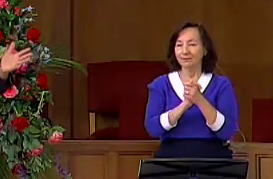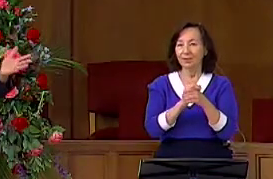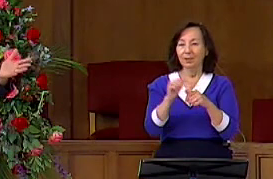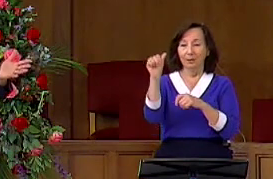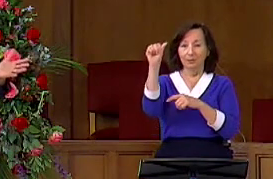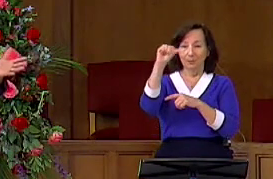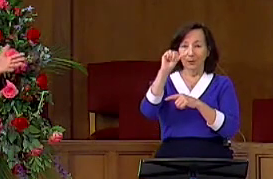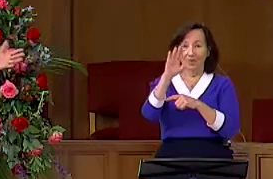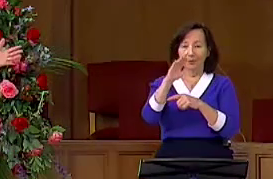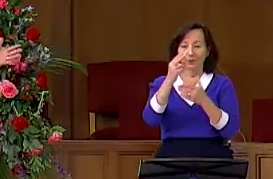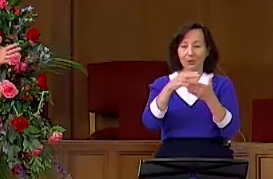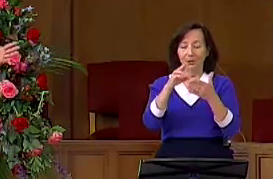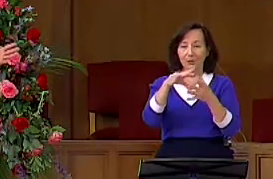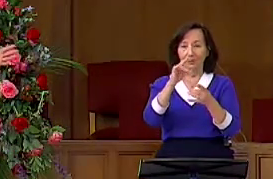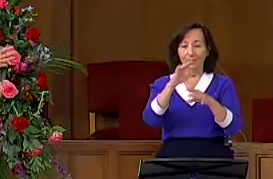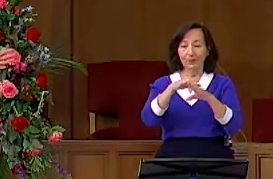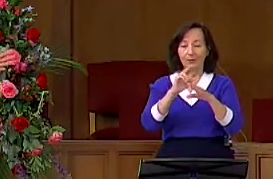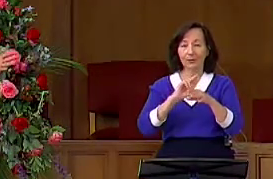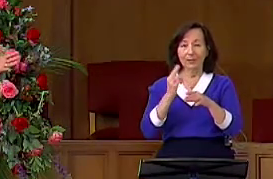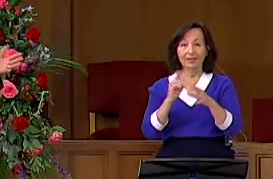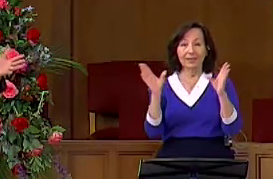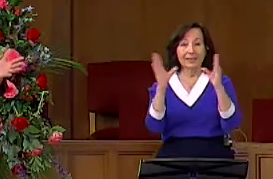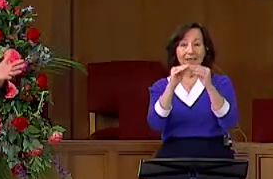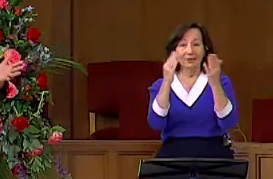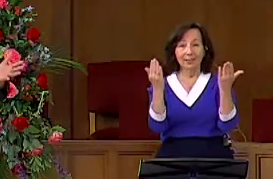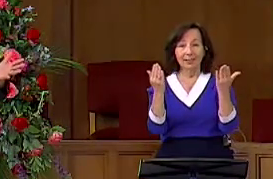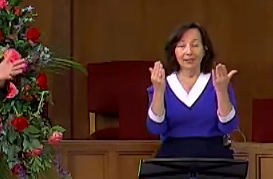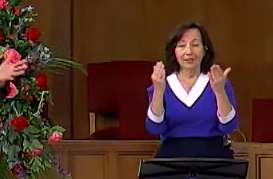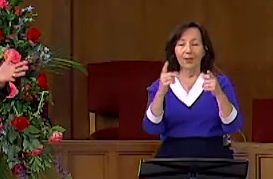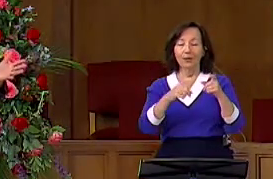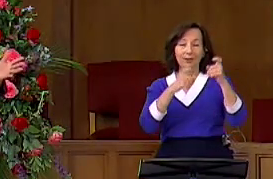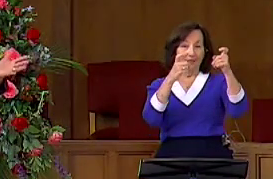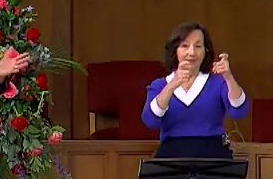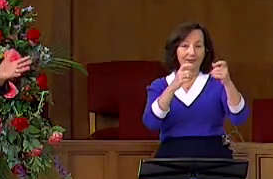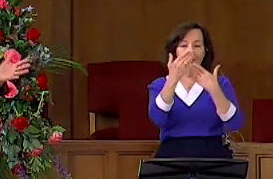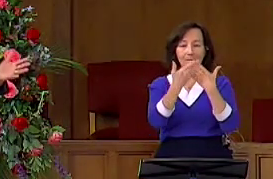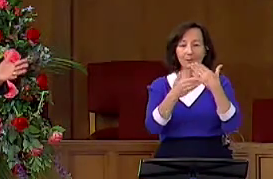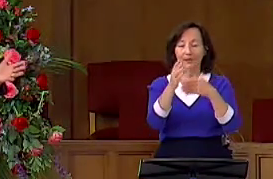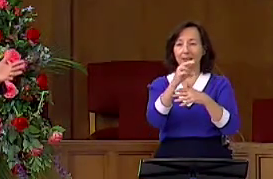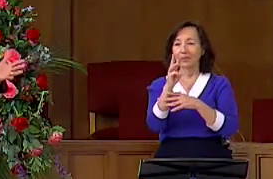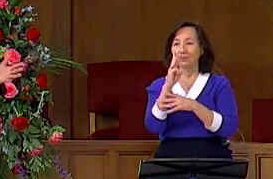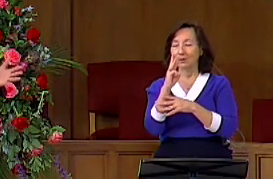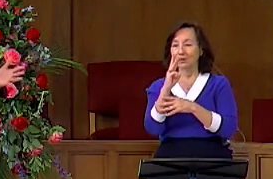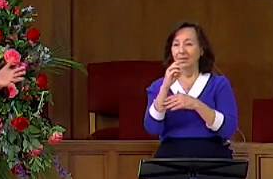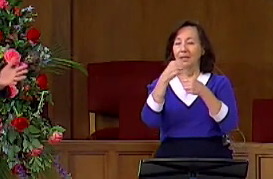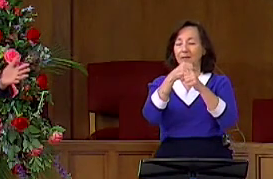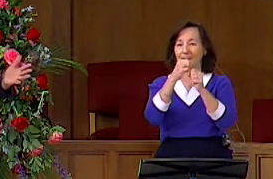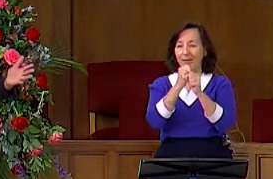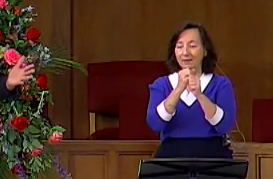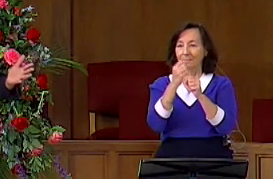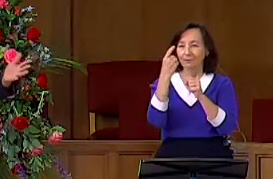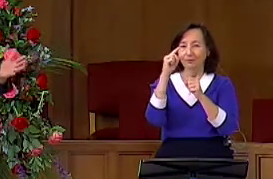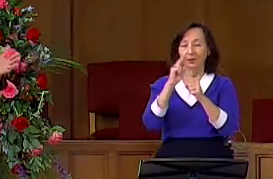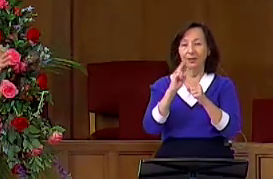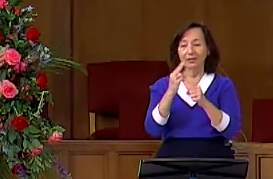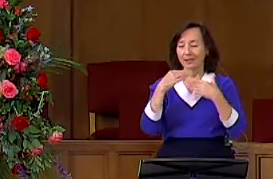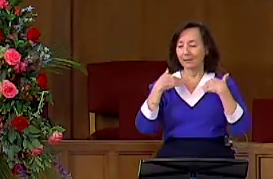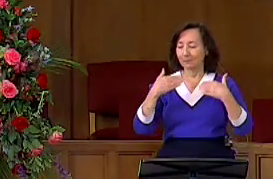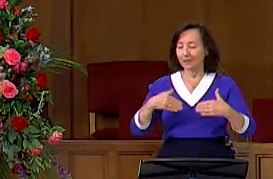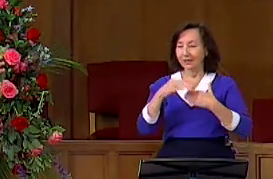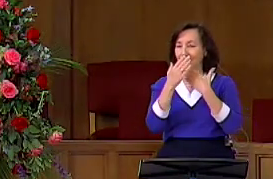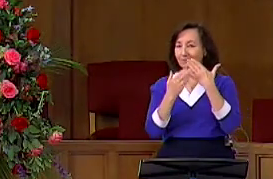out your Holy Spirit on us gathered here and on these gifts of bread and wine. Make them be for us the body